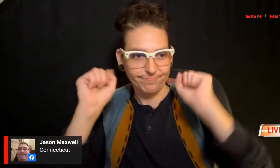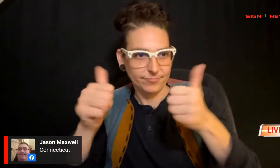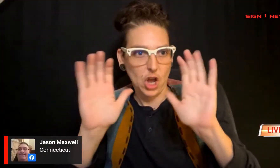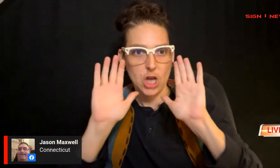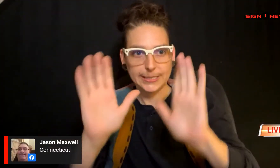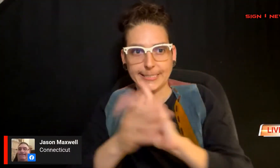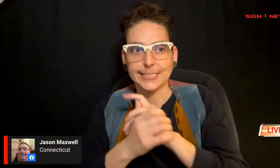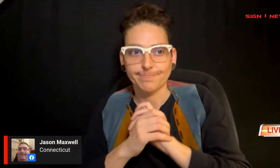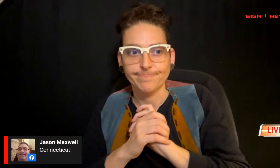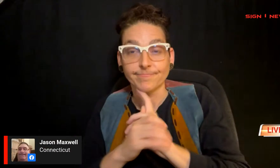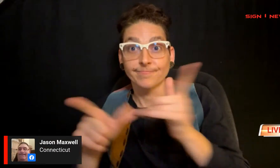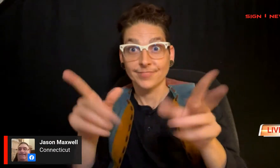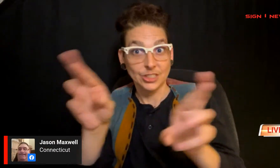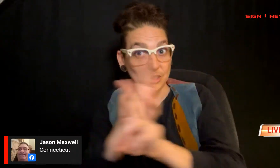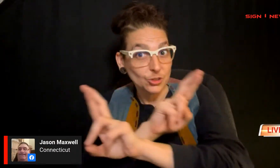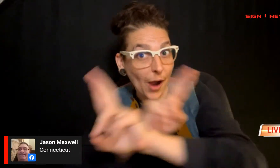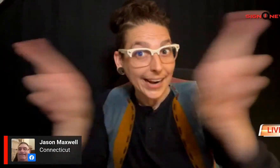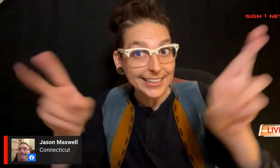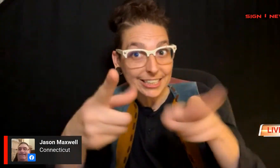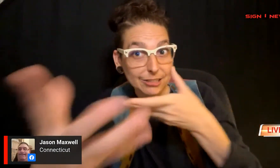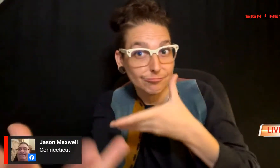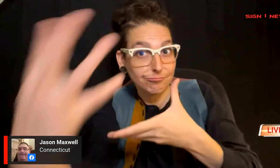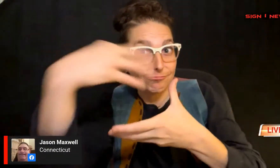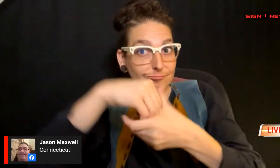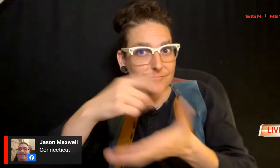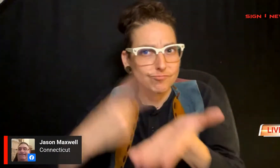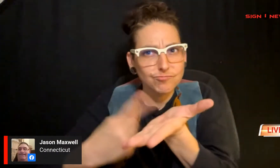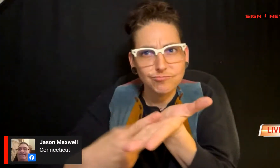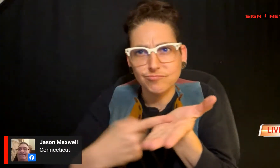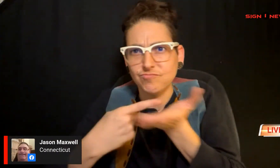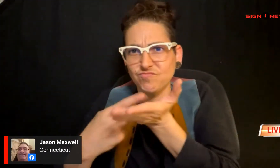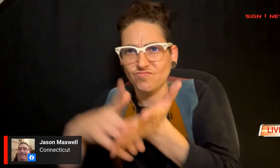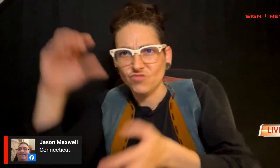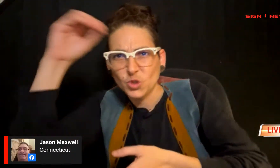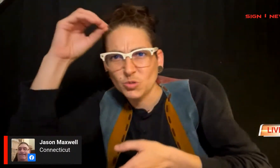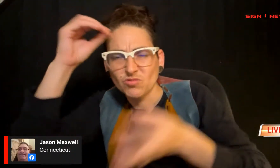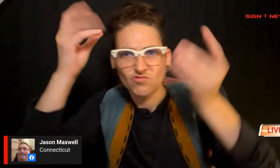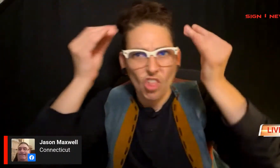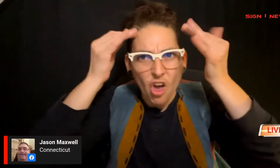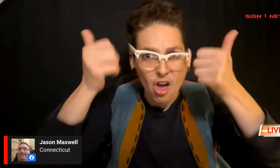Oh, I see so many coming in. Thank you. Okay, are you ready to join the conversation?